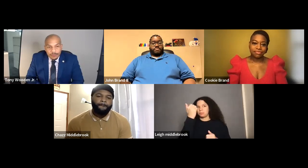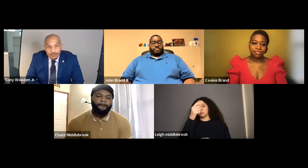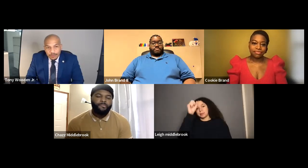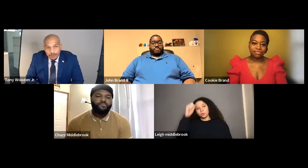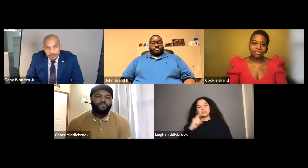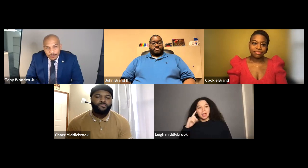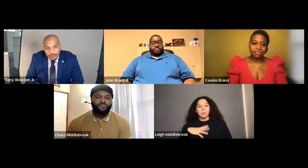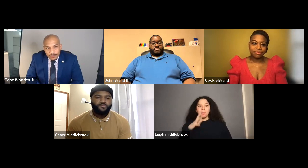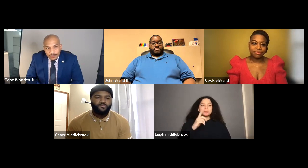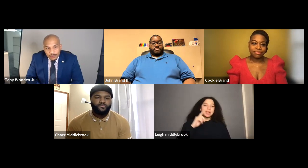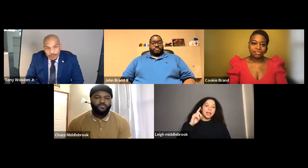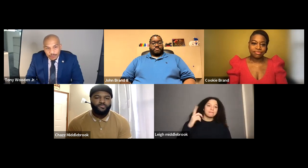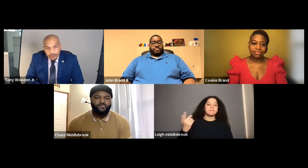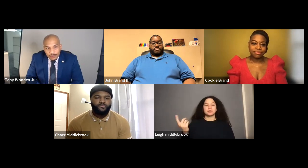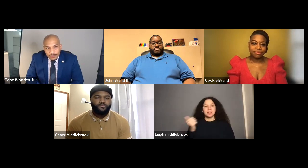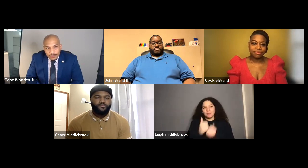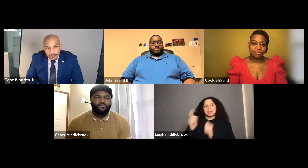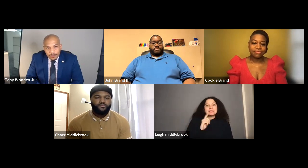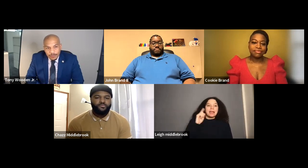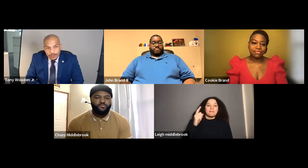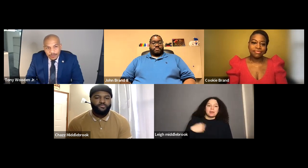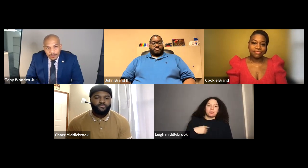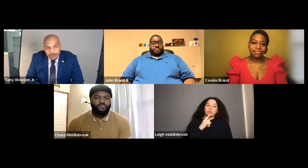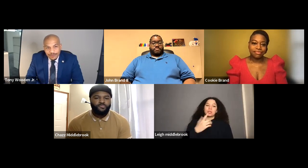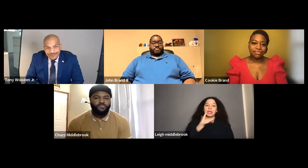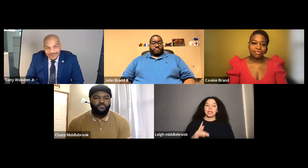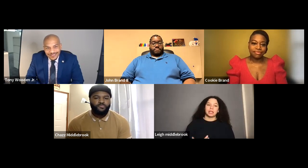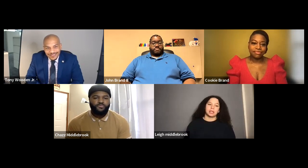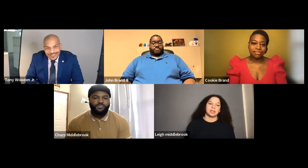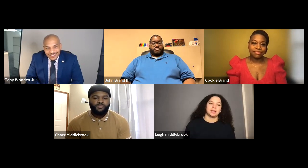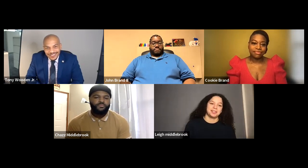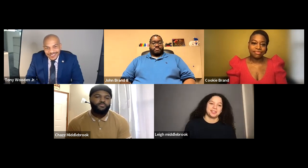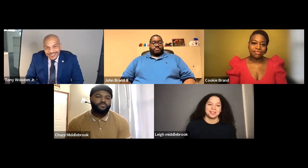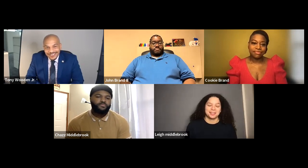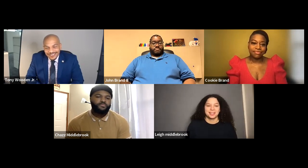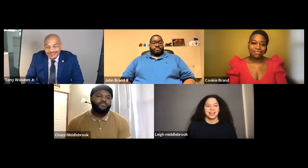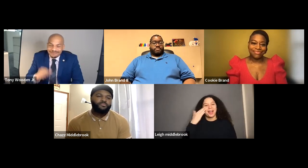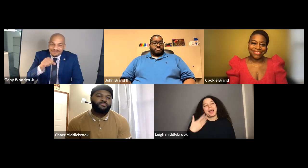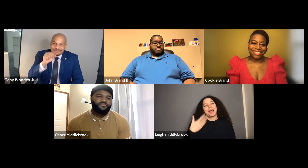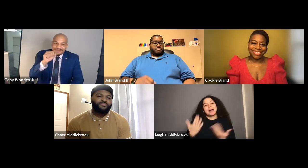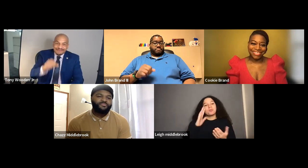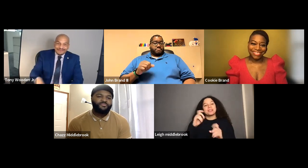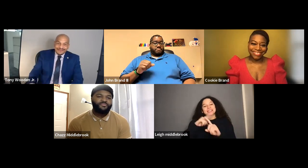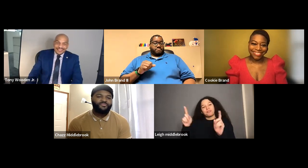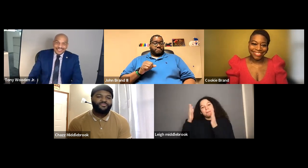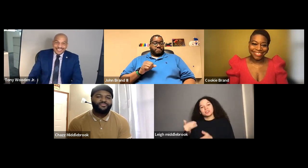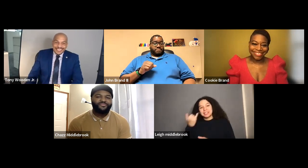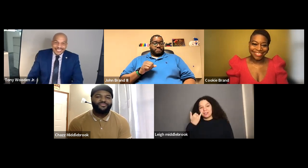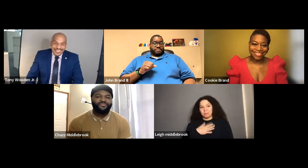experience, knowing that I had access. You know, everyone's deaf in our family, and it's just something we never had to put so